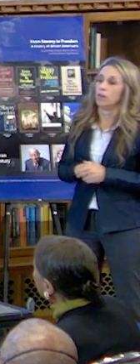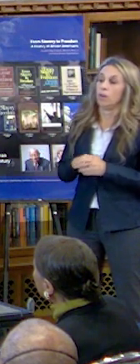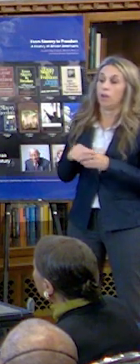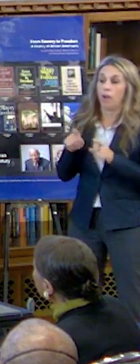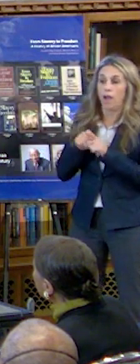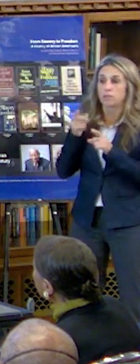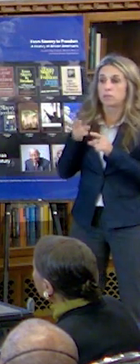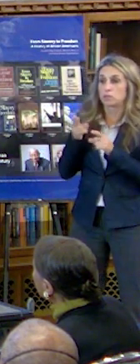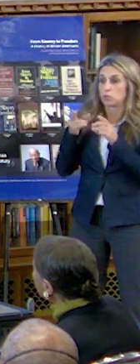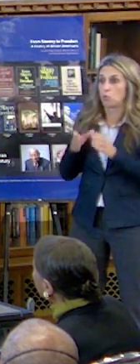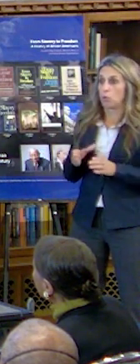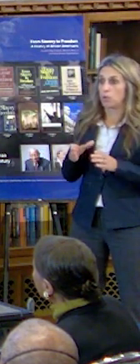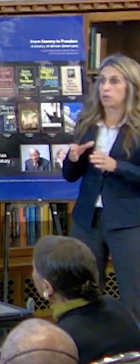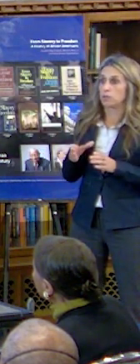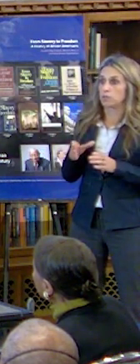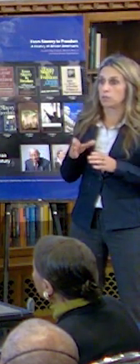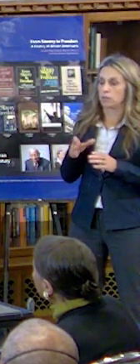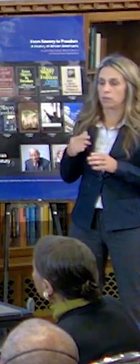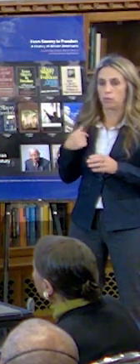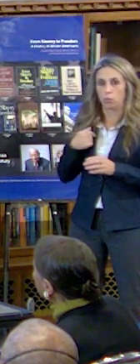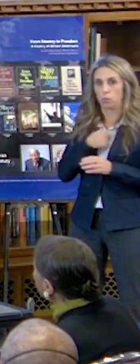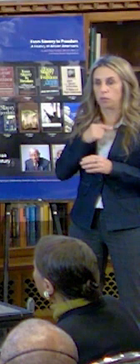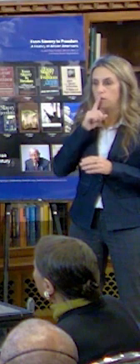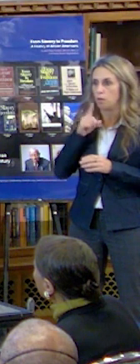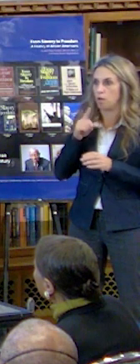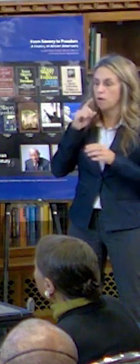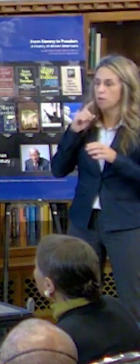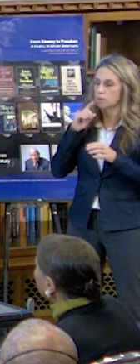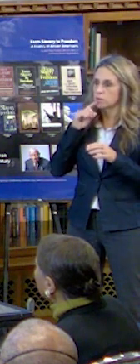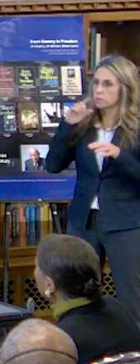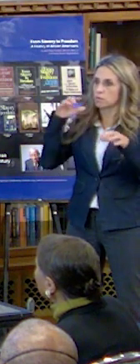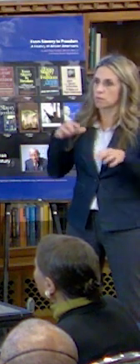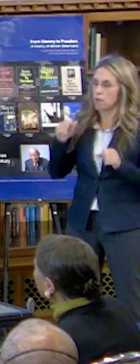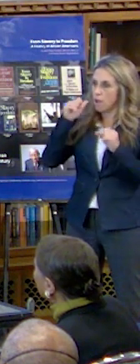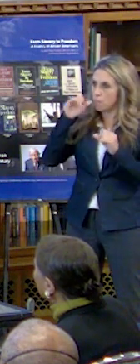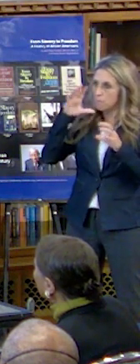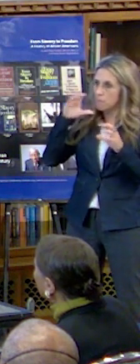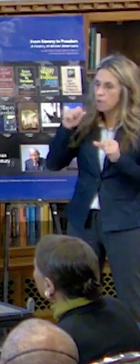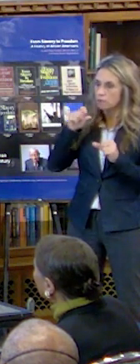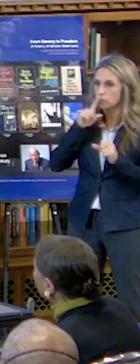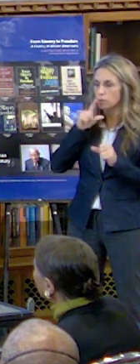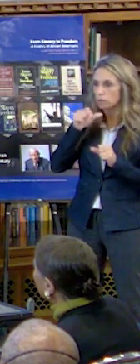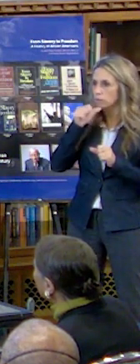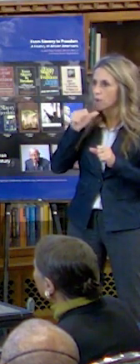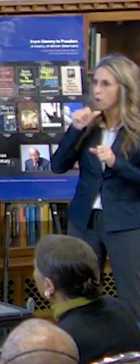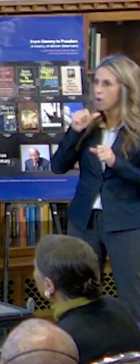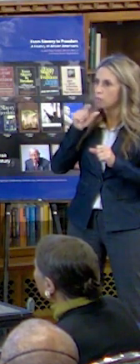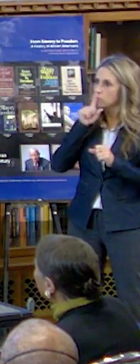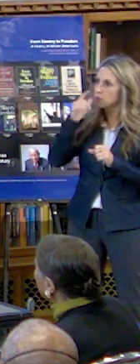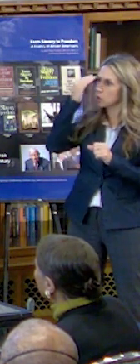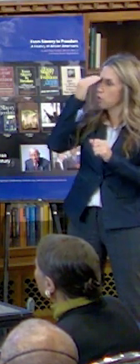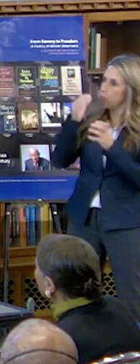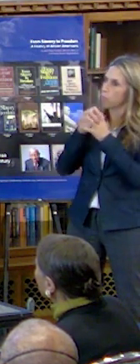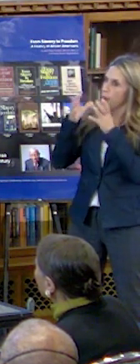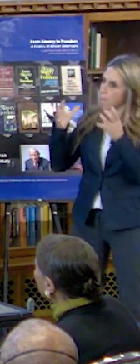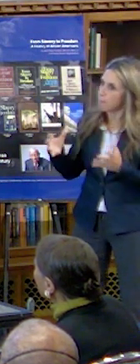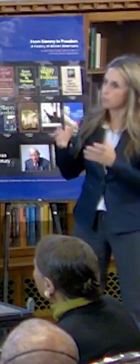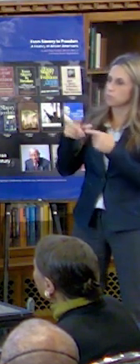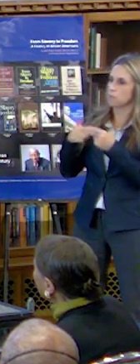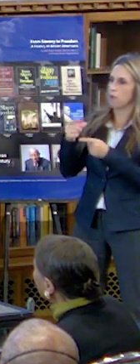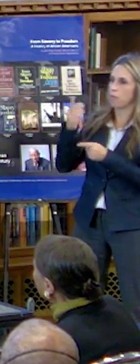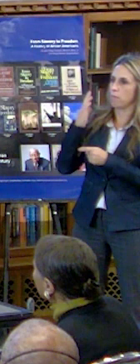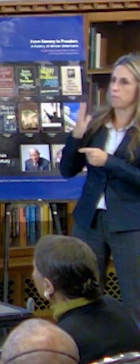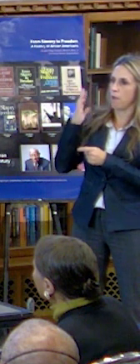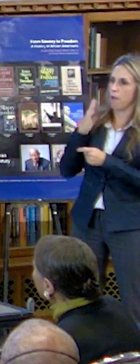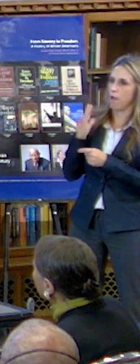were always amazed at how little we know about the past even the even remote past I'm